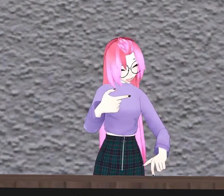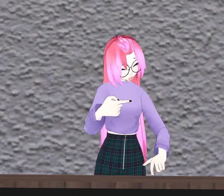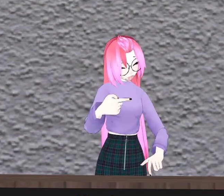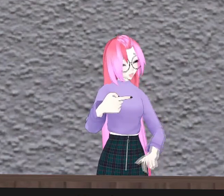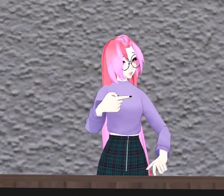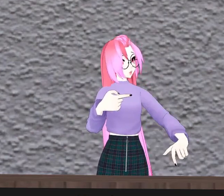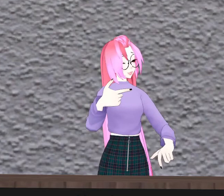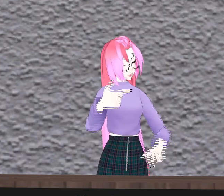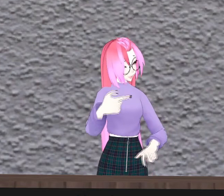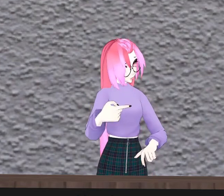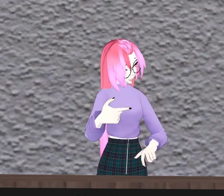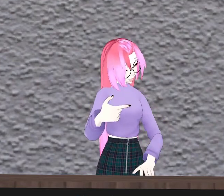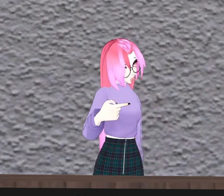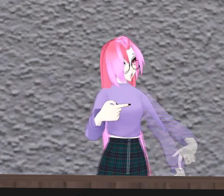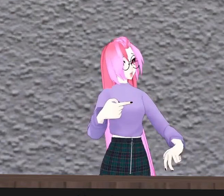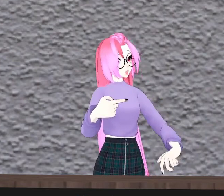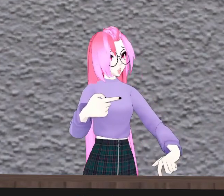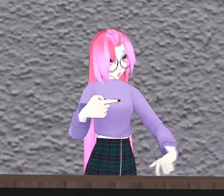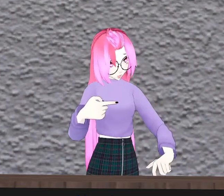21. 21, yep, good.